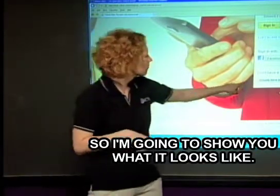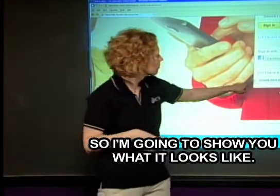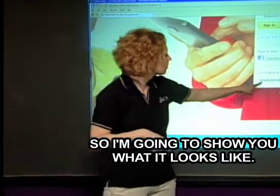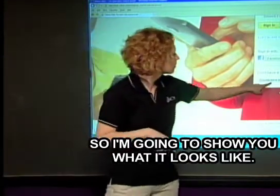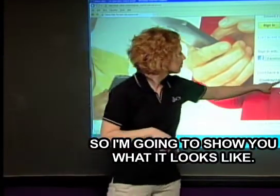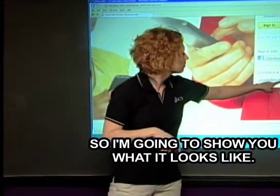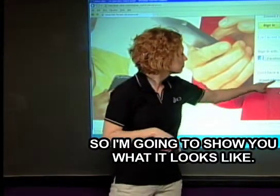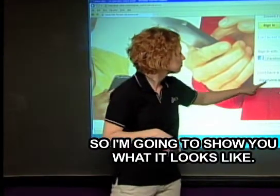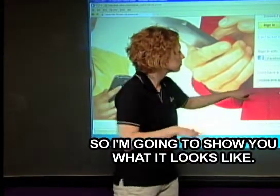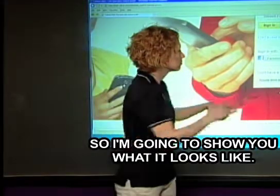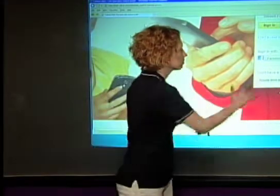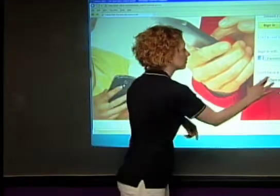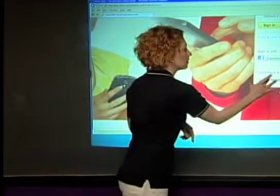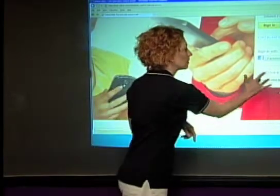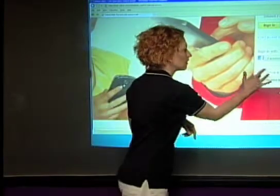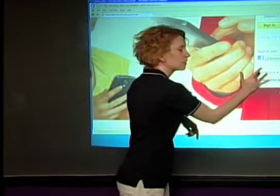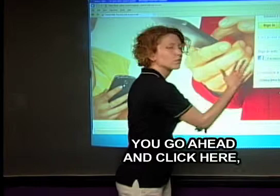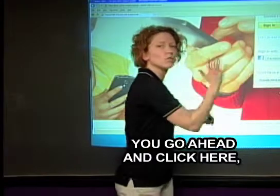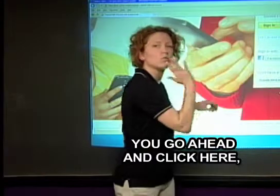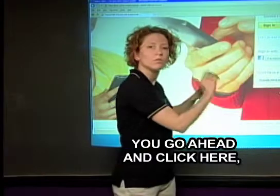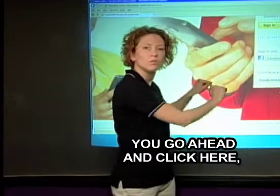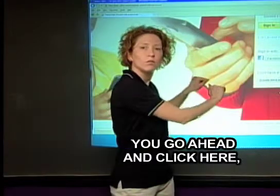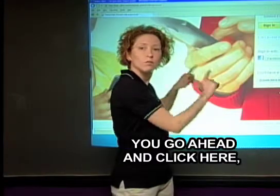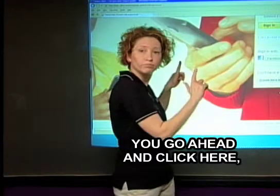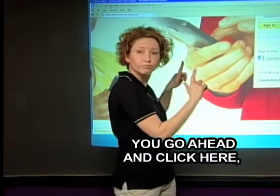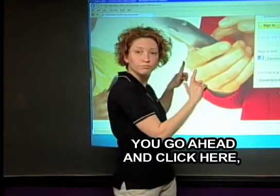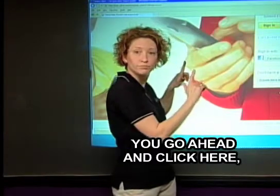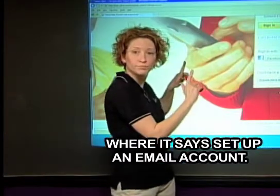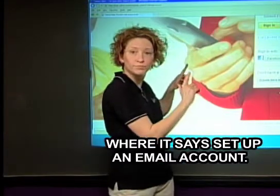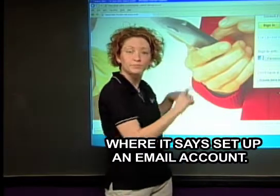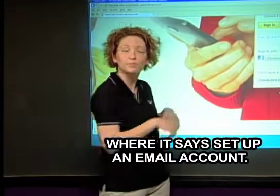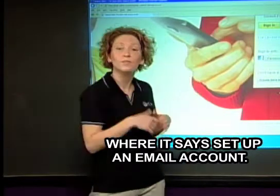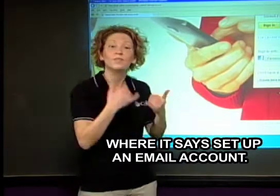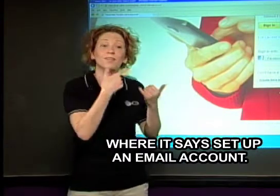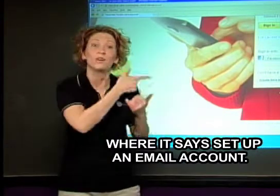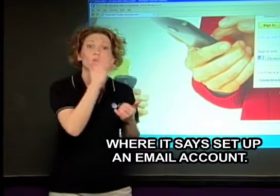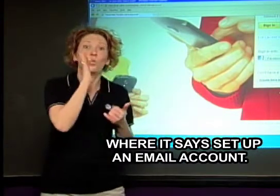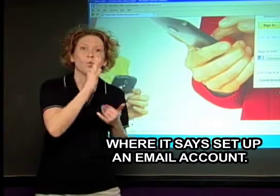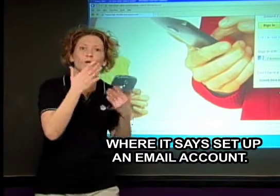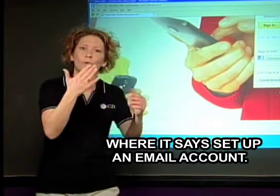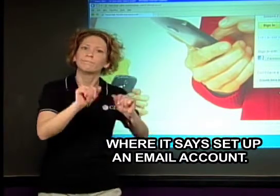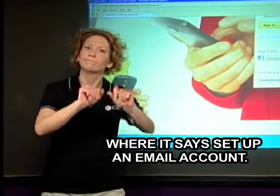like. You go ahead and click here where it says set up an email account.